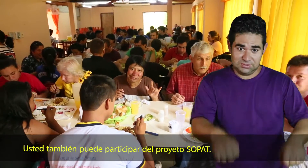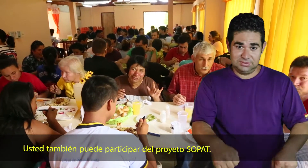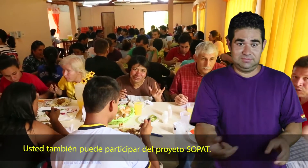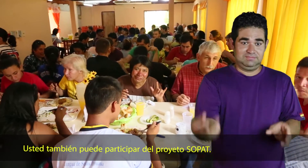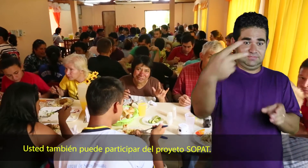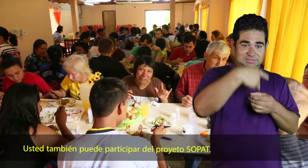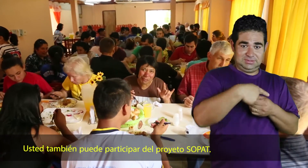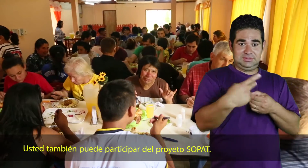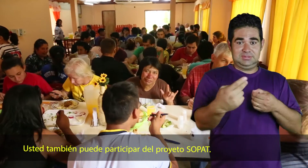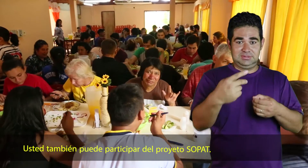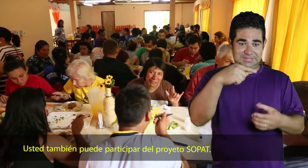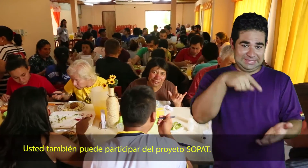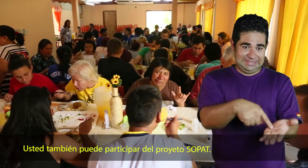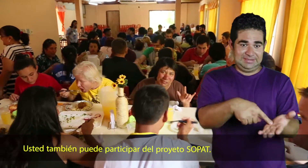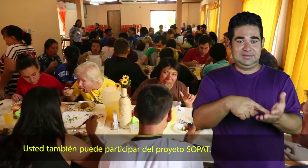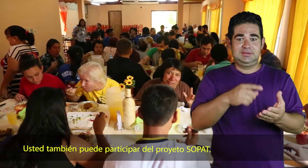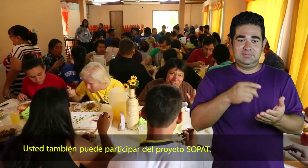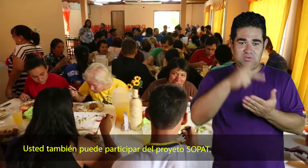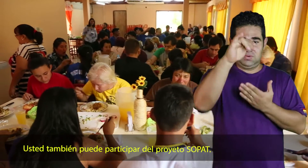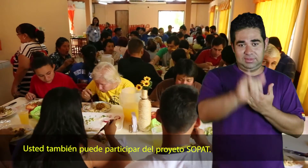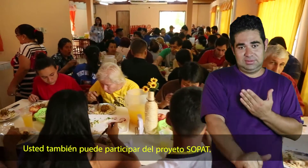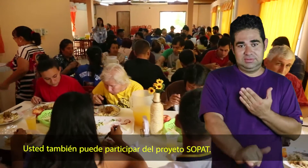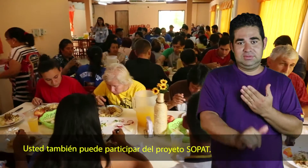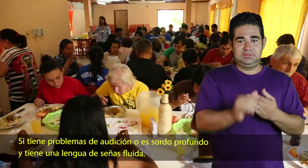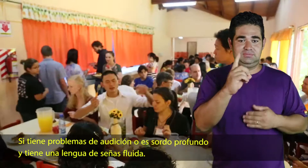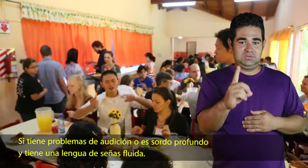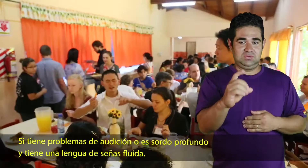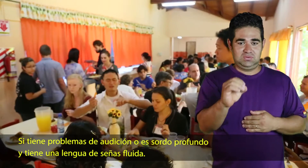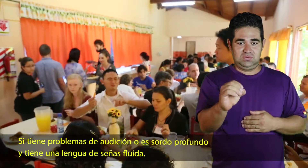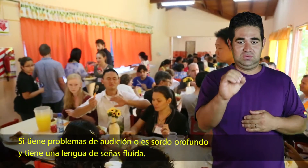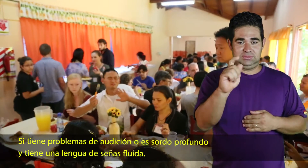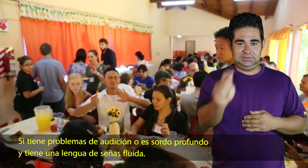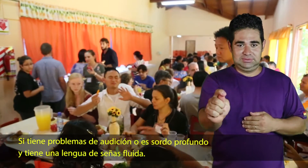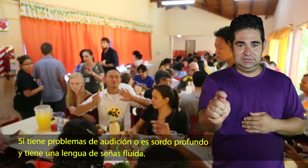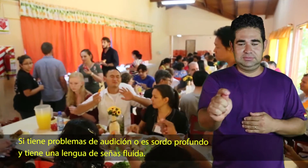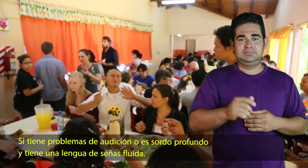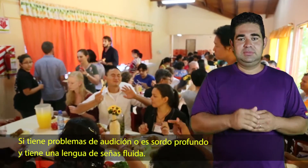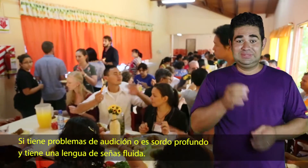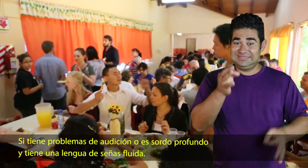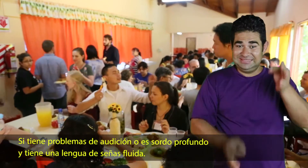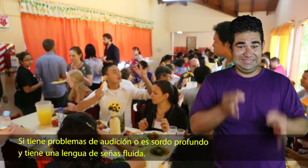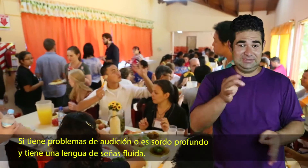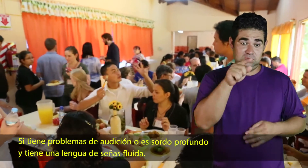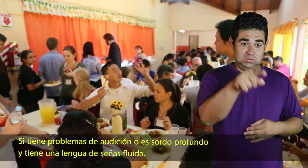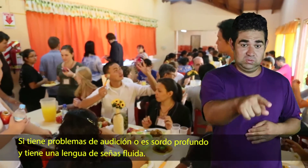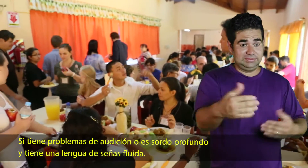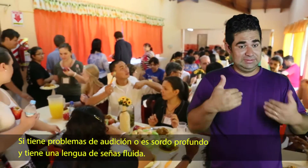In DOT projects, you can participate if you are deaf or hard of hearing but are